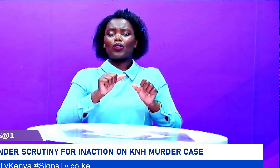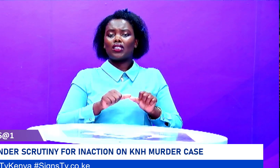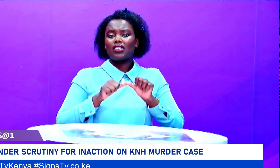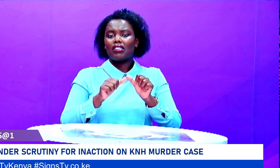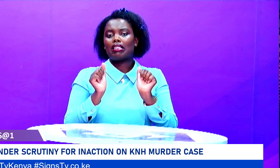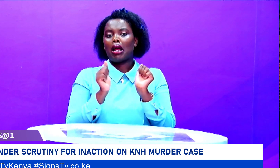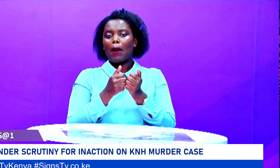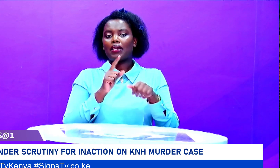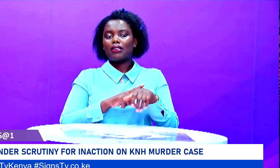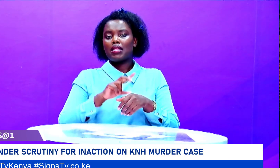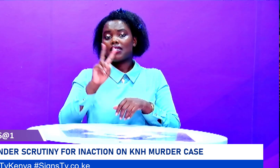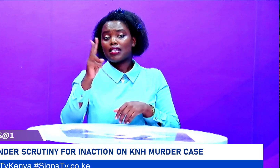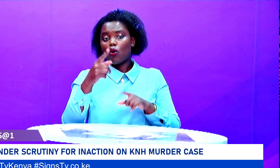Hospital, KNH.